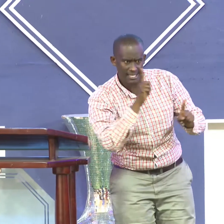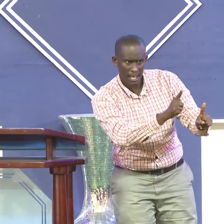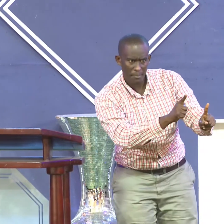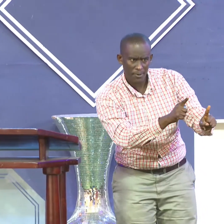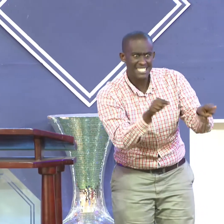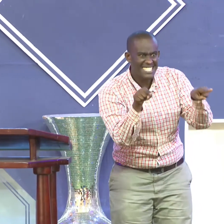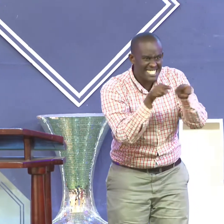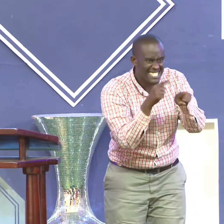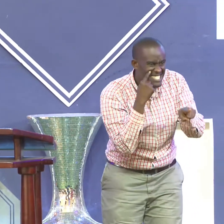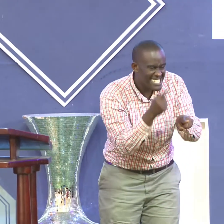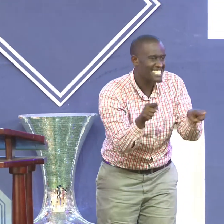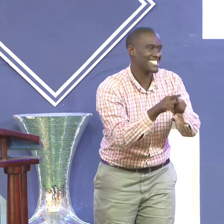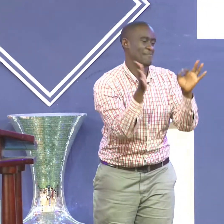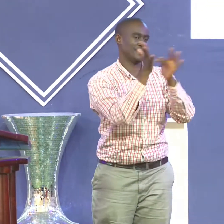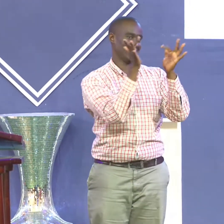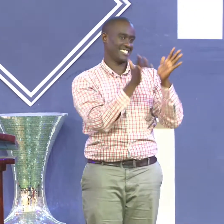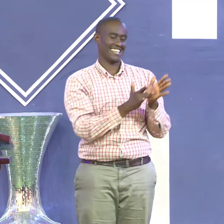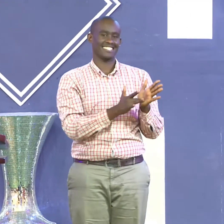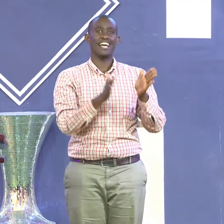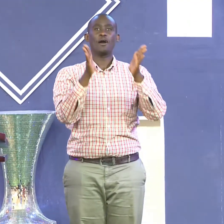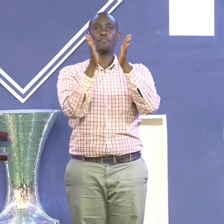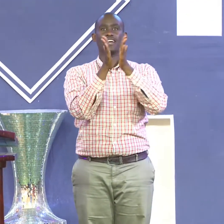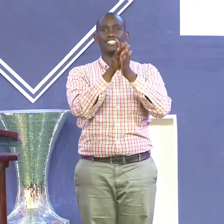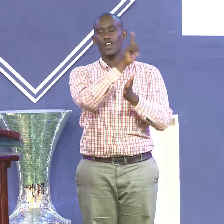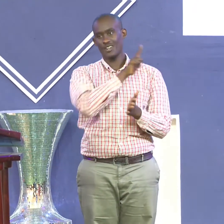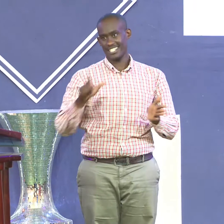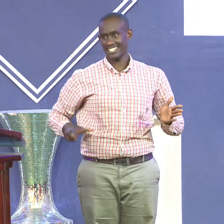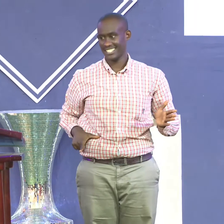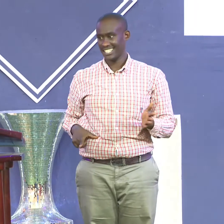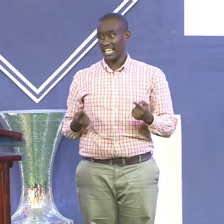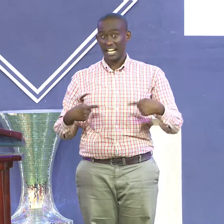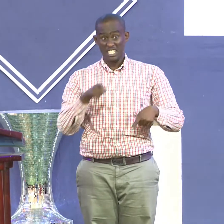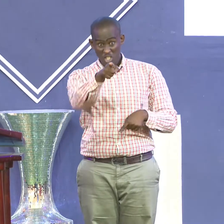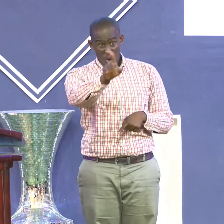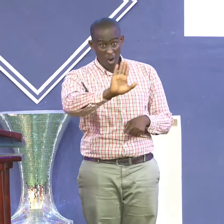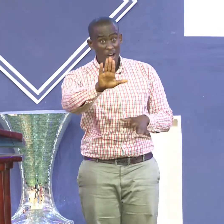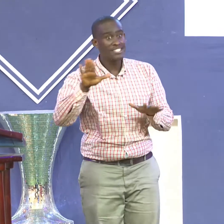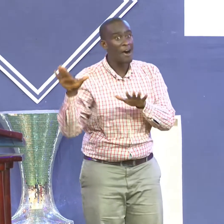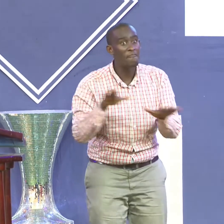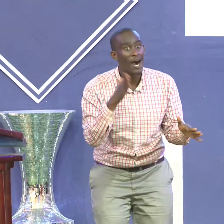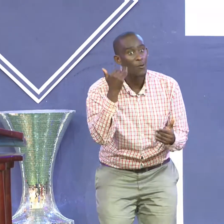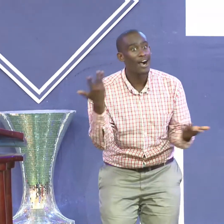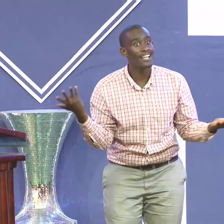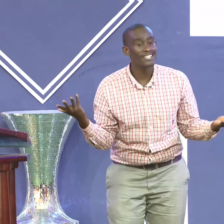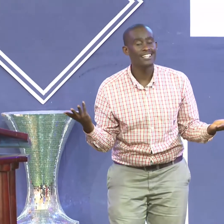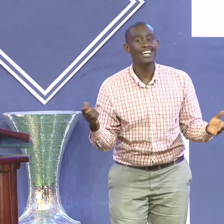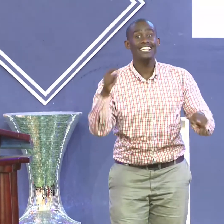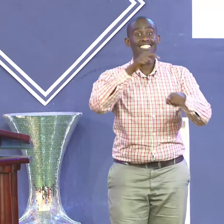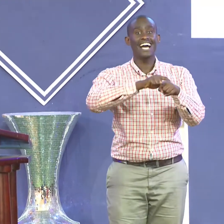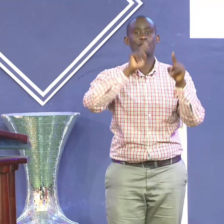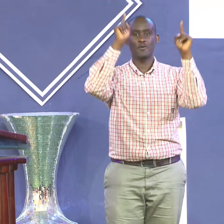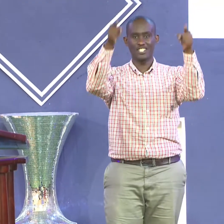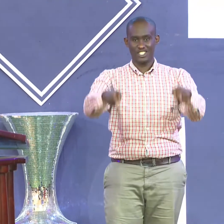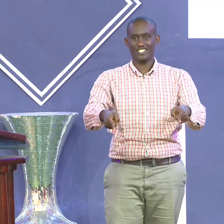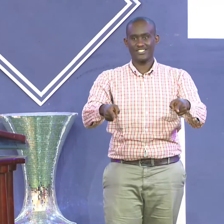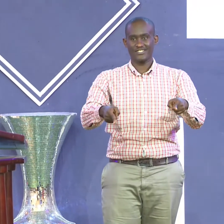heavens would look at them, they would see Christ himself. Kama yebazibwe. Praise the Lord. Okutoba kwotobye. All the struggles you've done. Ekiseera kituuse. A